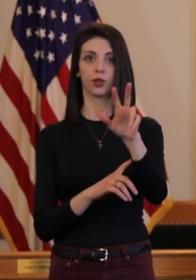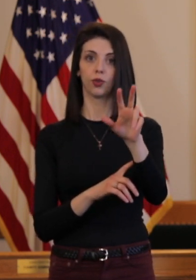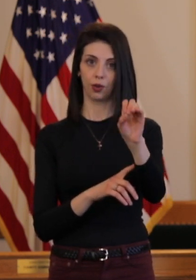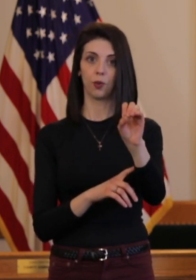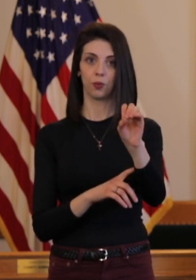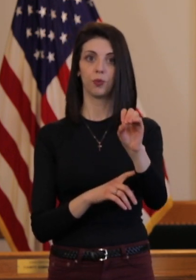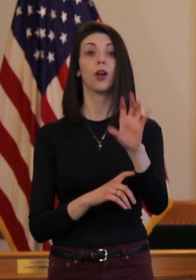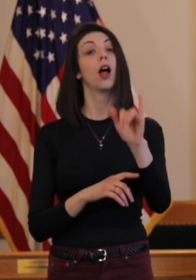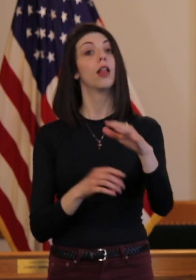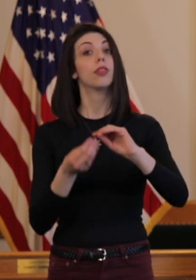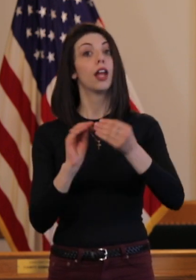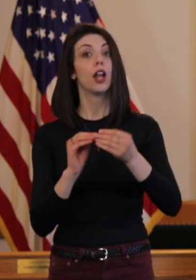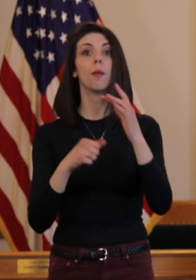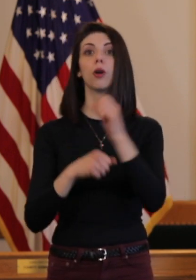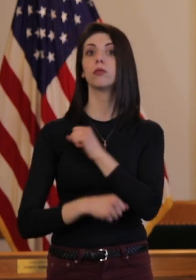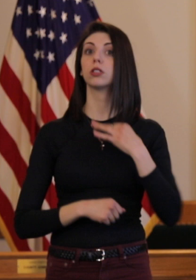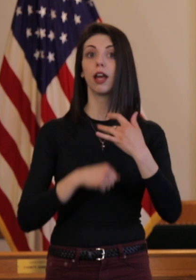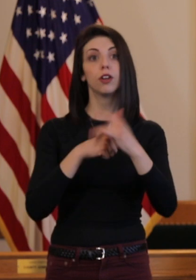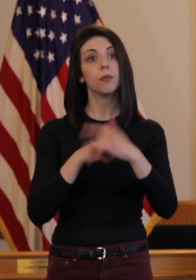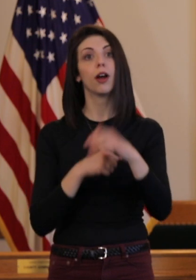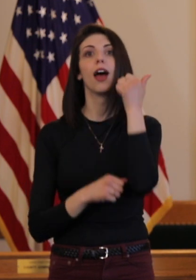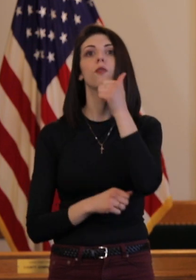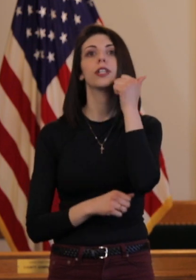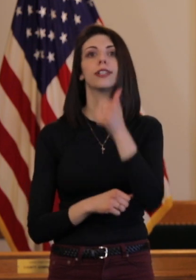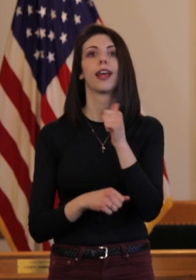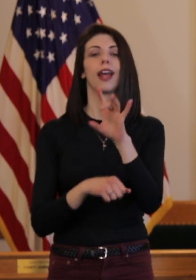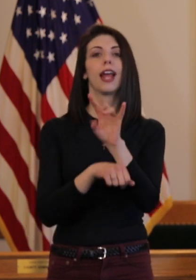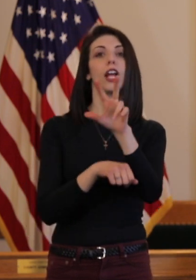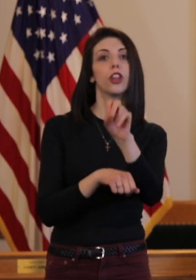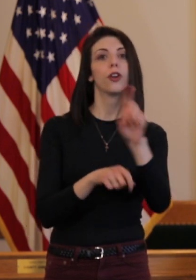315-349-3330. This hotline is staffed every day from 8:30 a.m. to